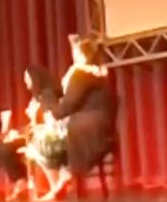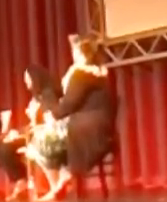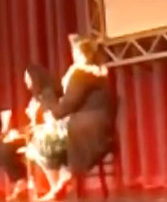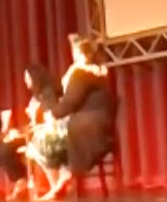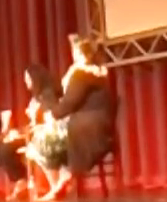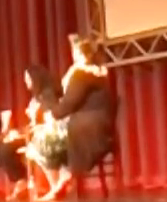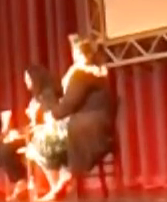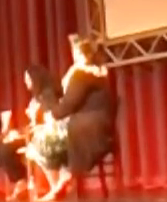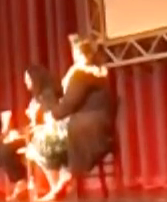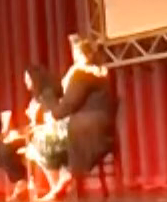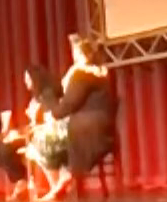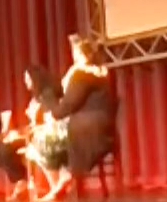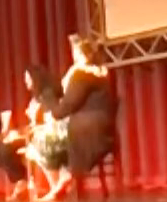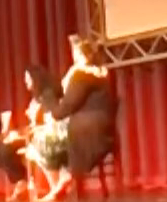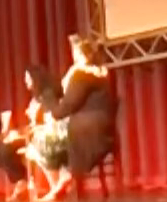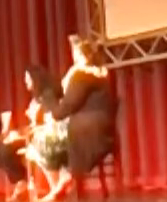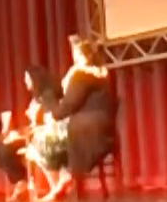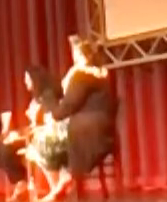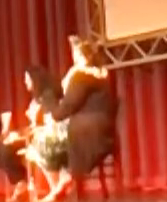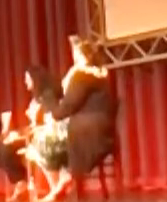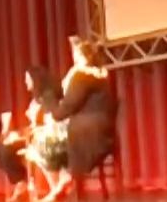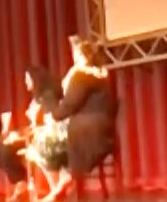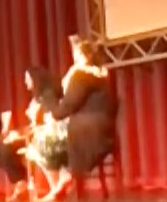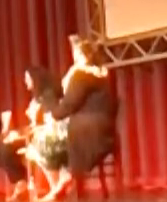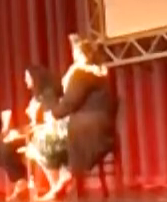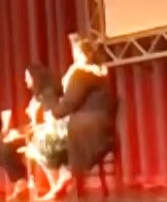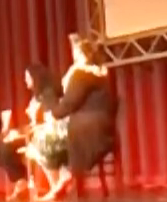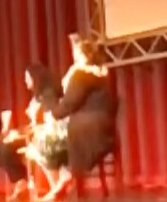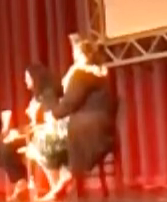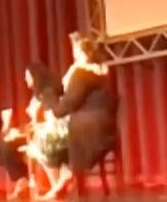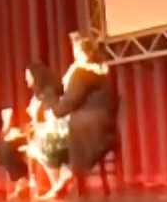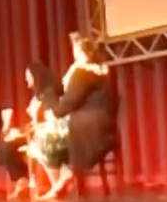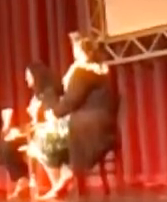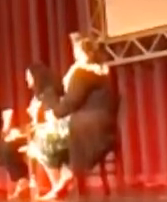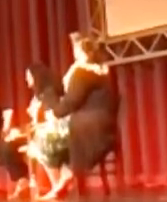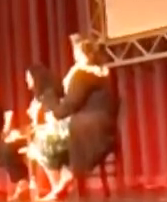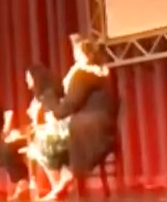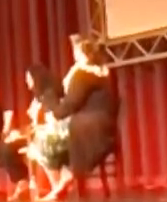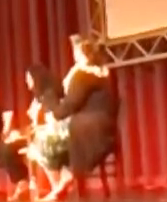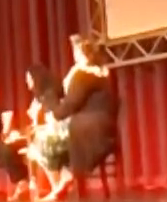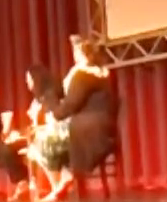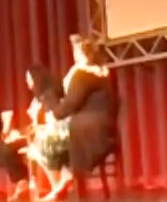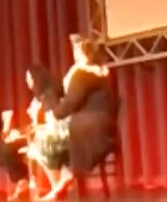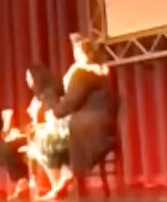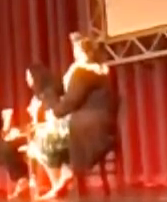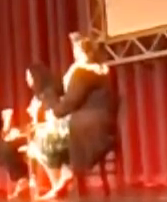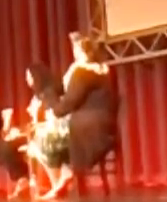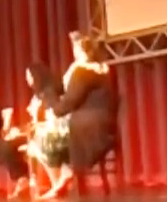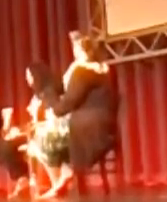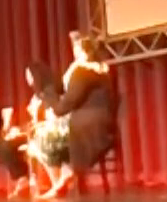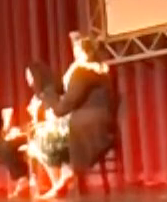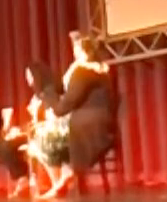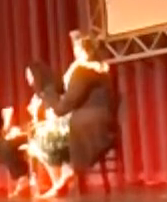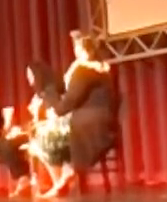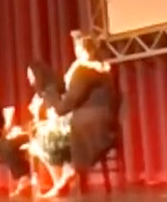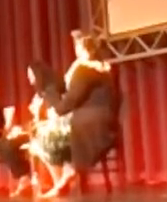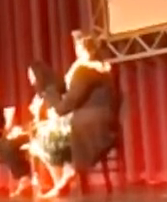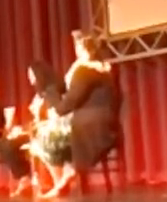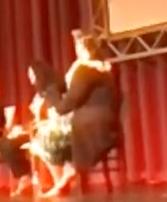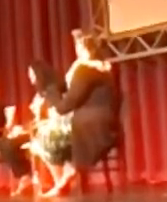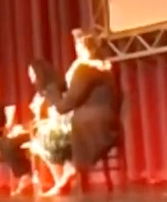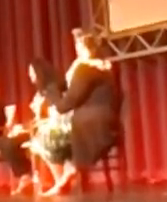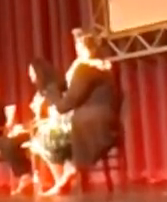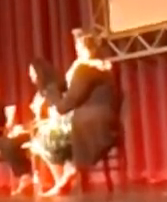tough. So it was really simple for us. And Sarika is one of media's key